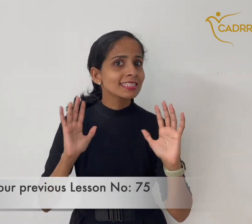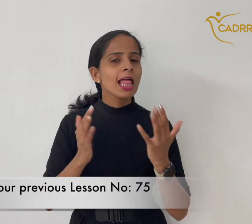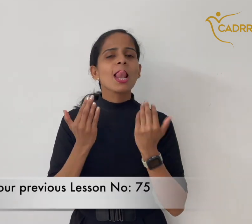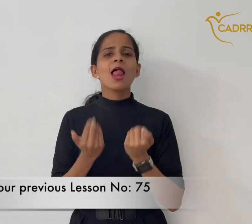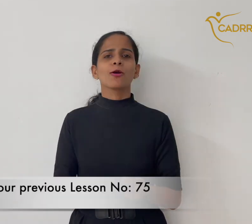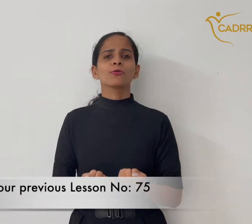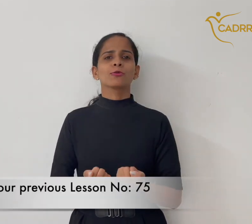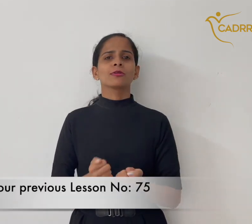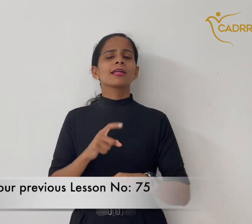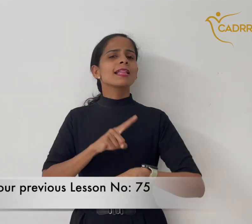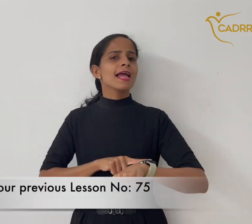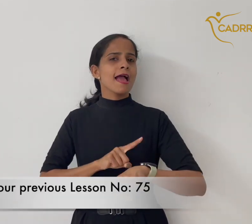lesson.